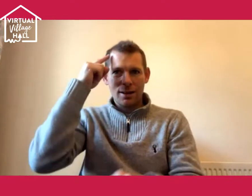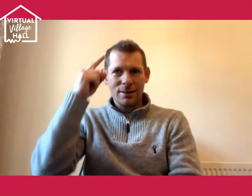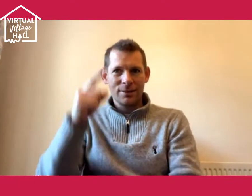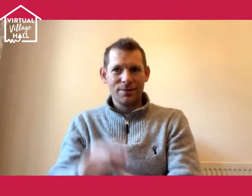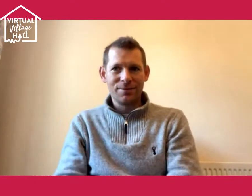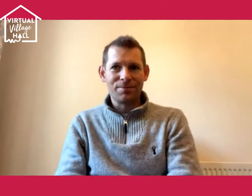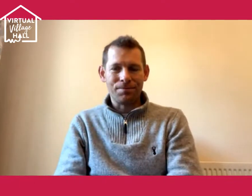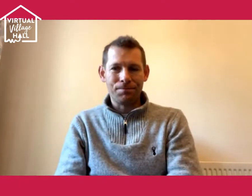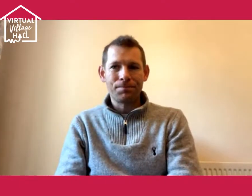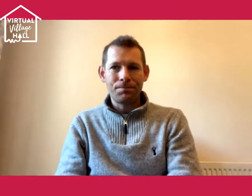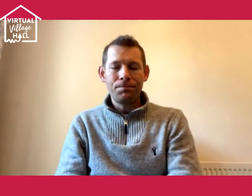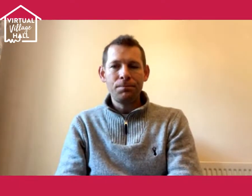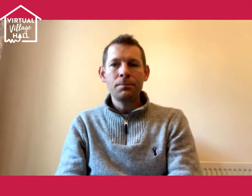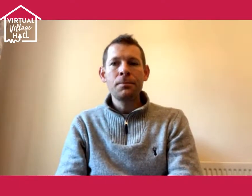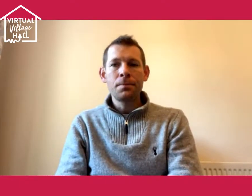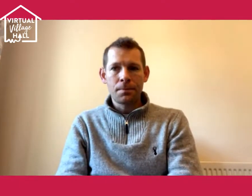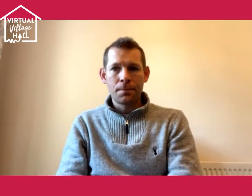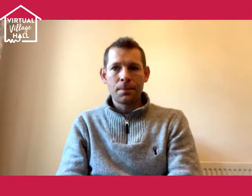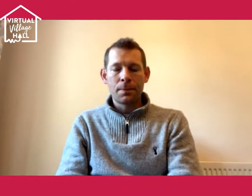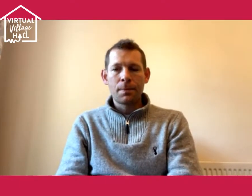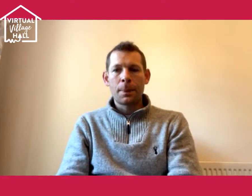Hopefully I've covered all the possible hair colors.